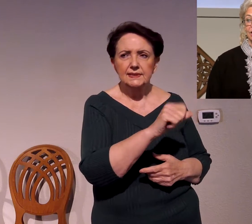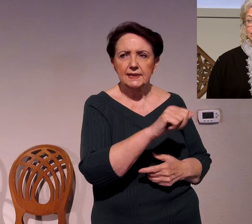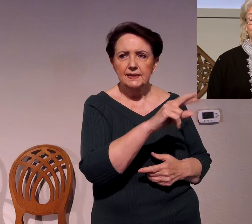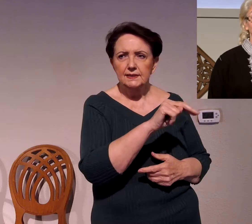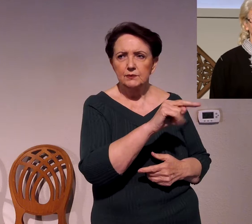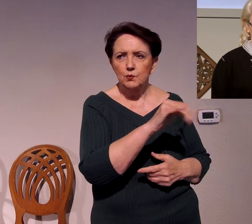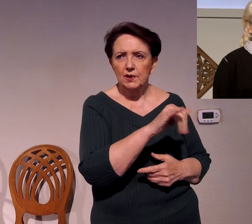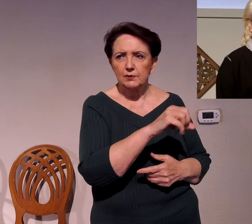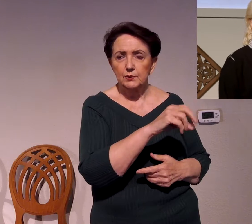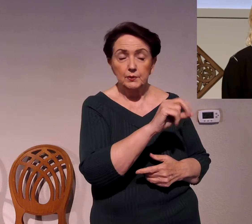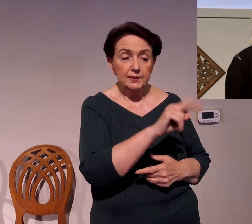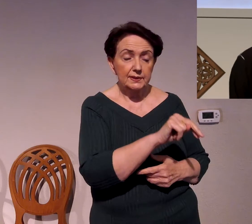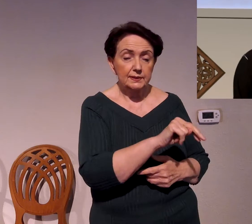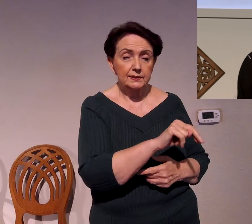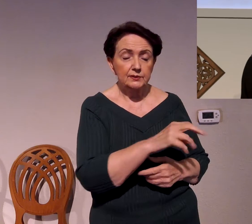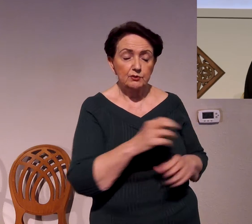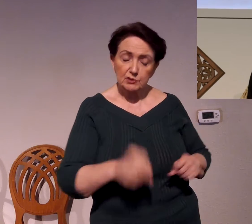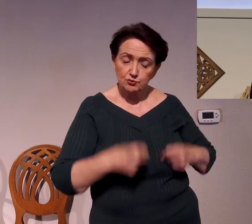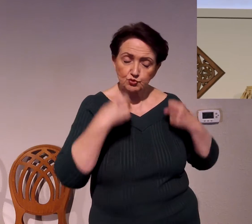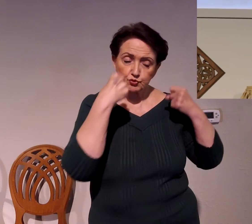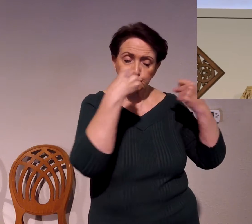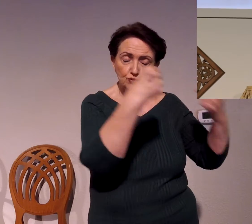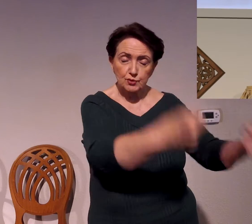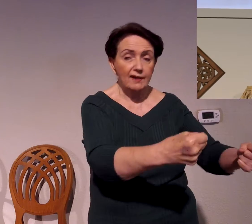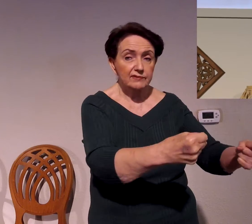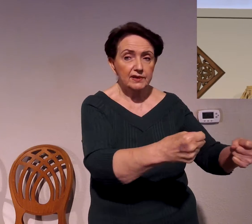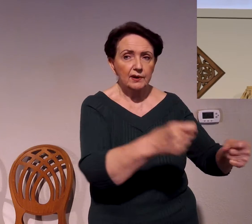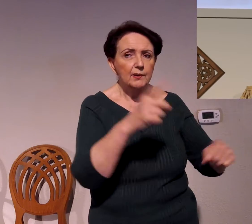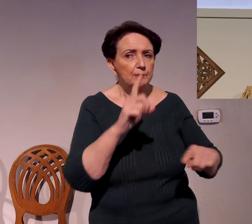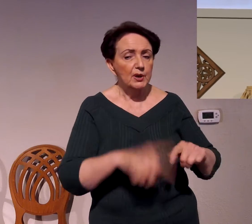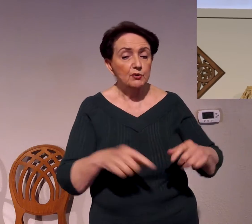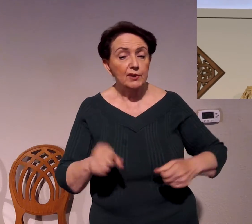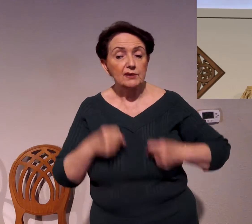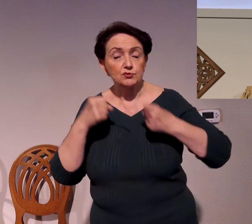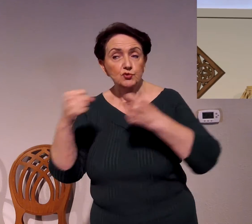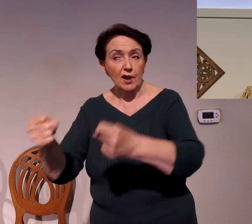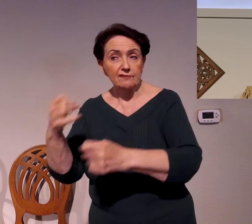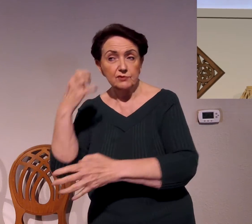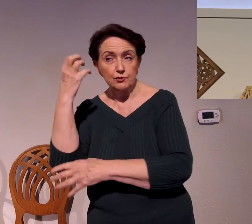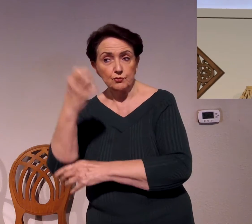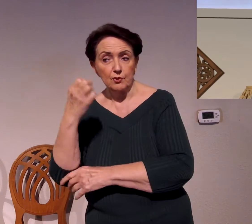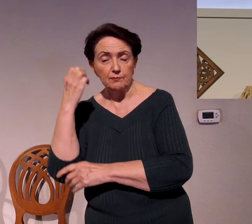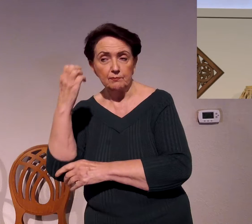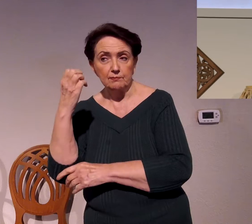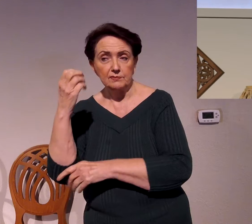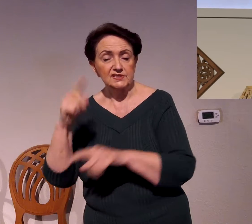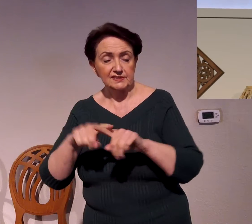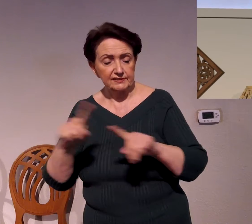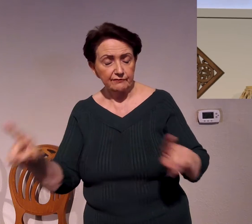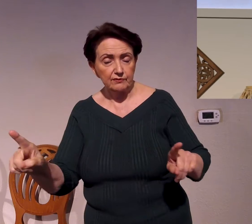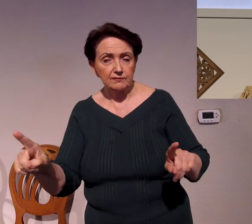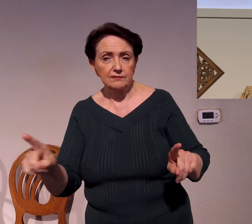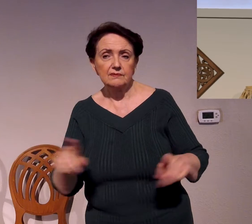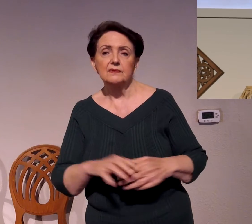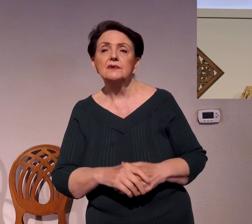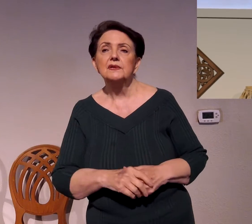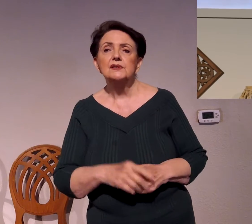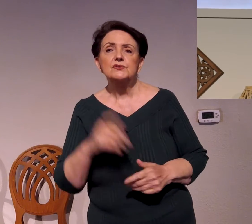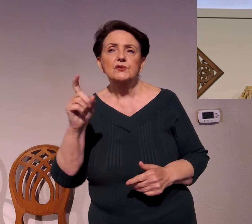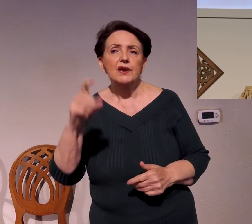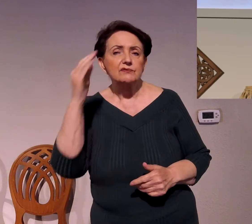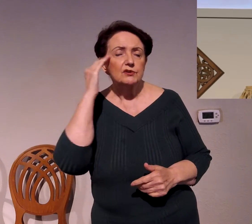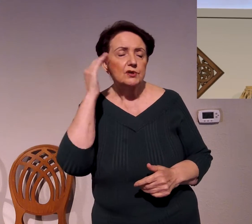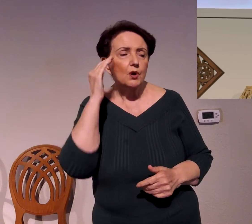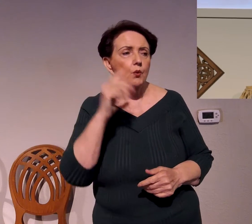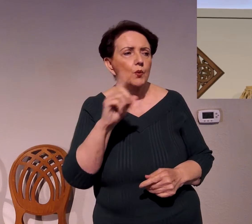it? You can drive to the Grand Canyon, but you can't actually drive to Europe. So we have to know where we're